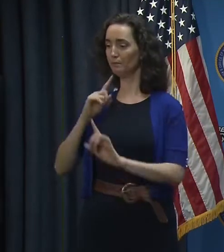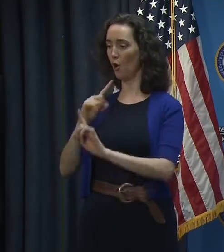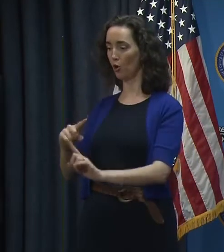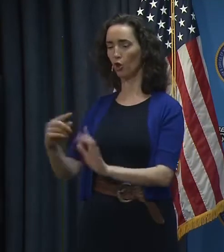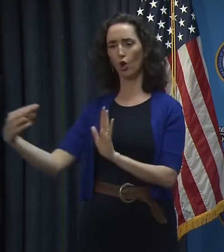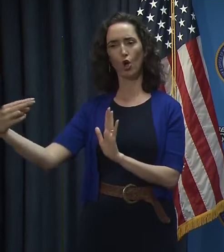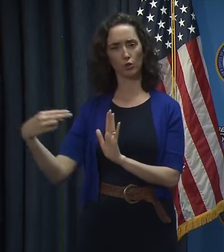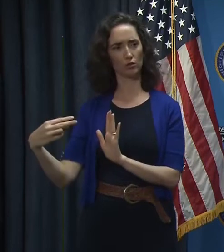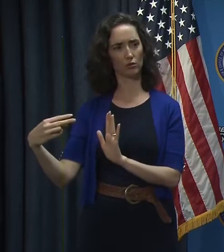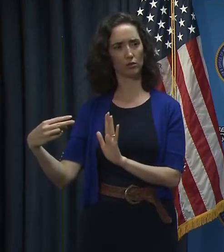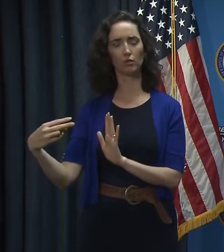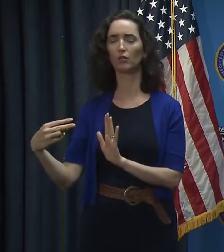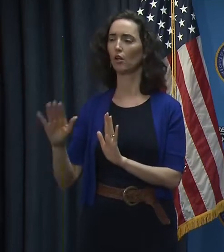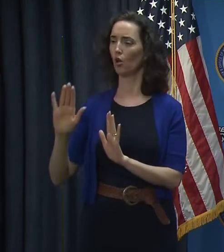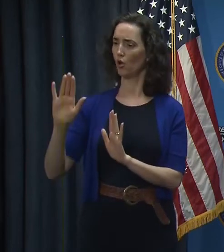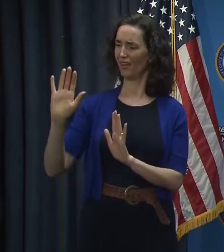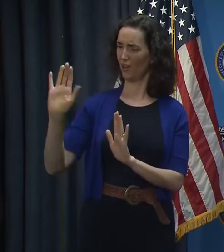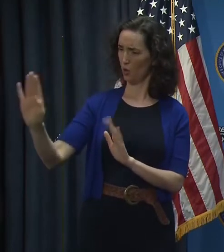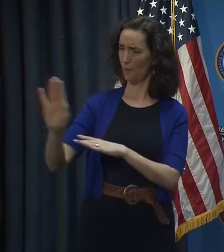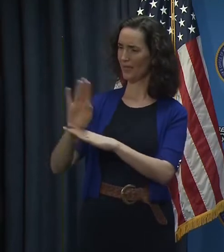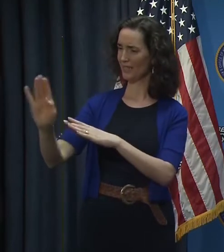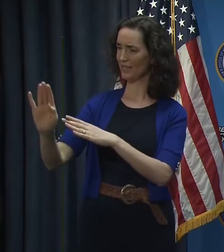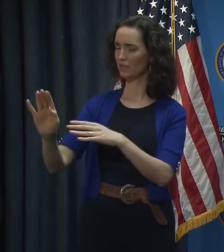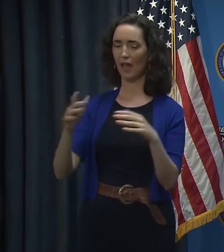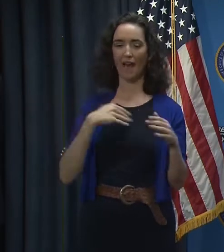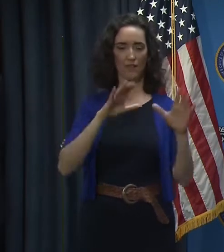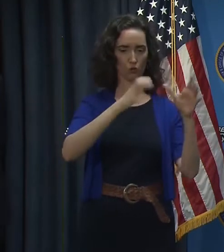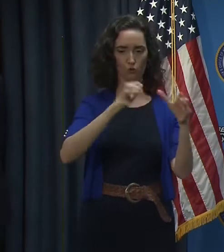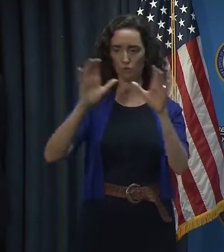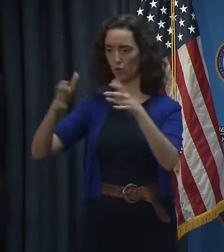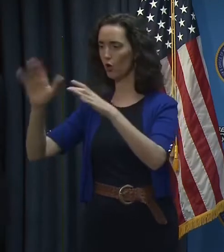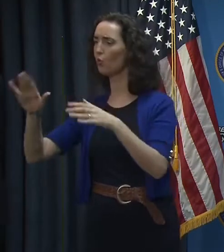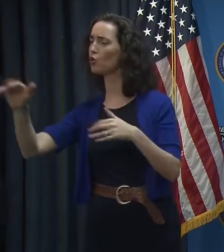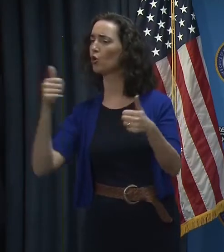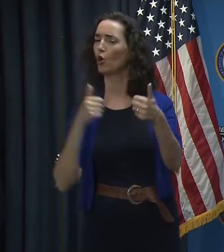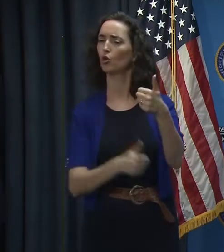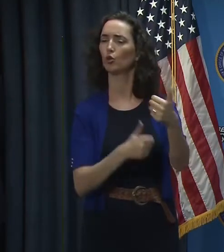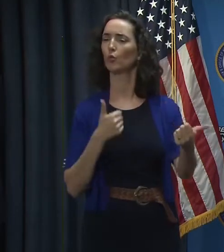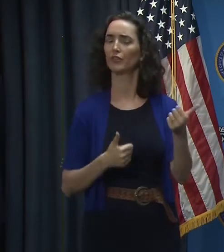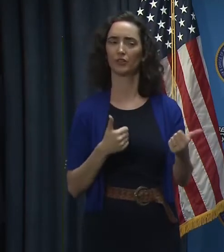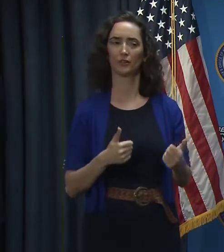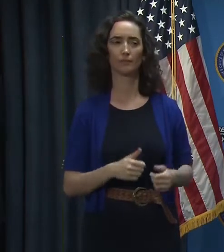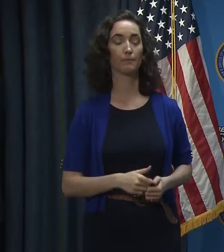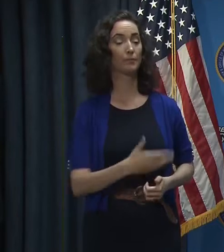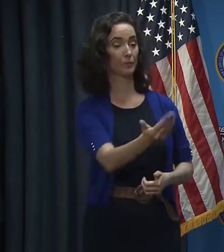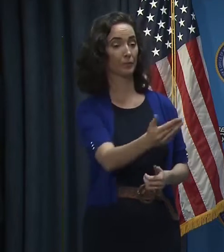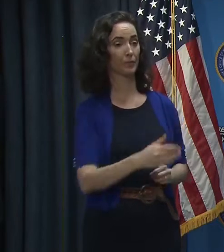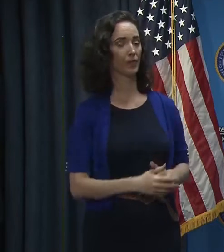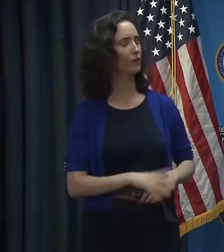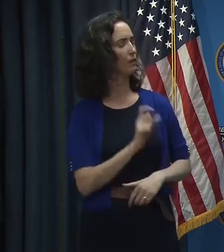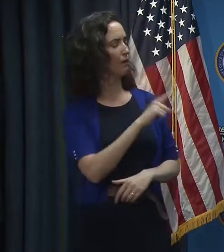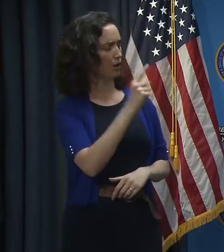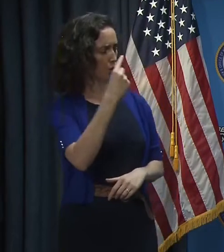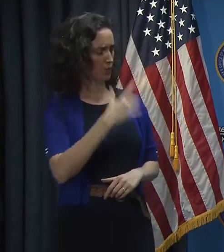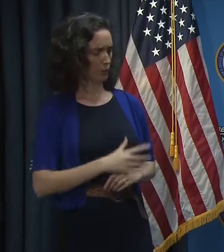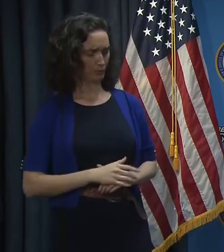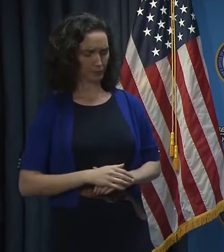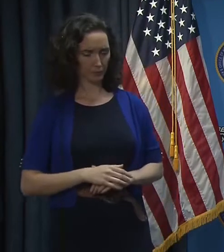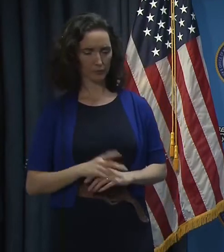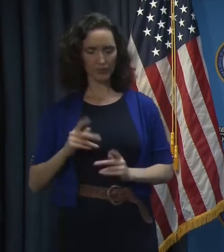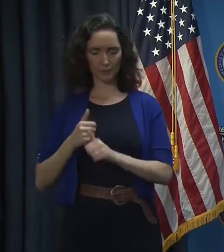which category that they are in. Yes, sir. Governor, as far as compliance, we've asked you about it in the past relative to the